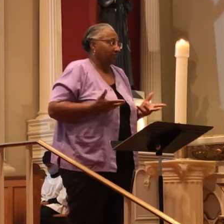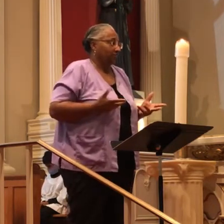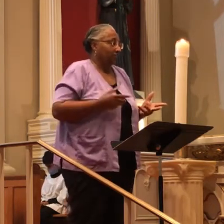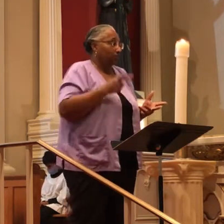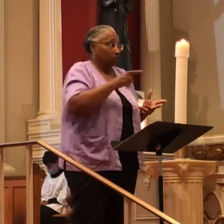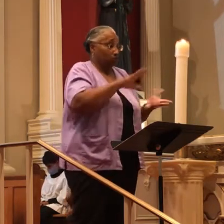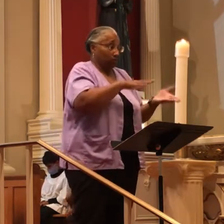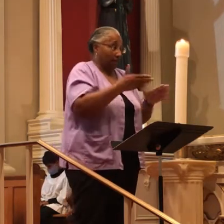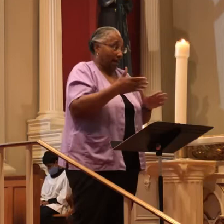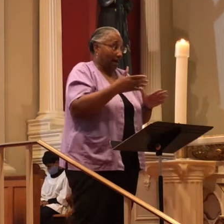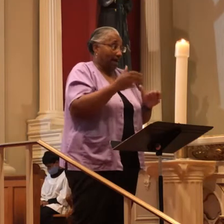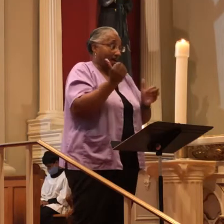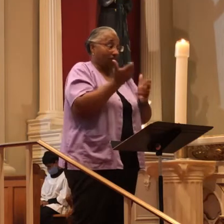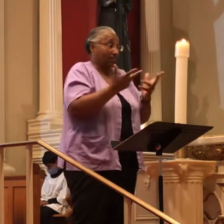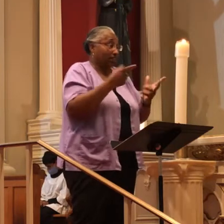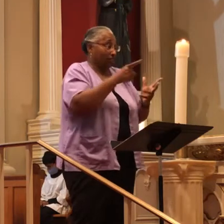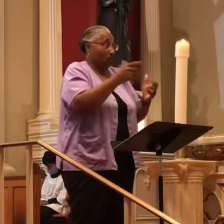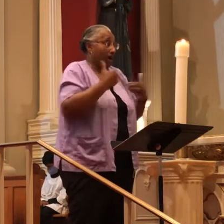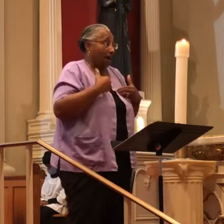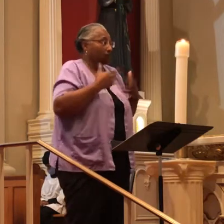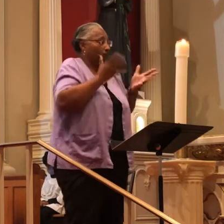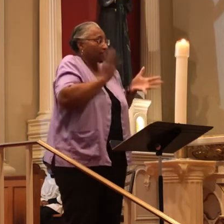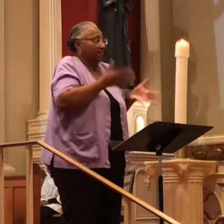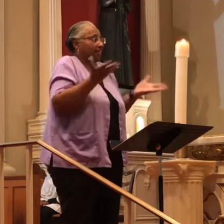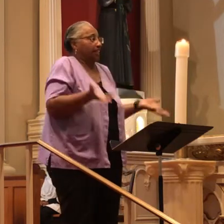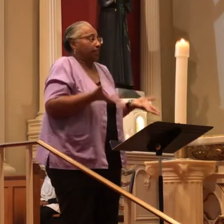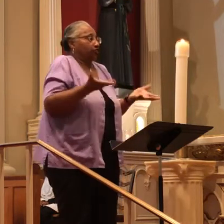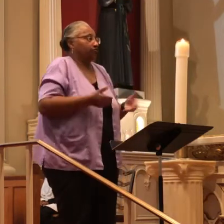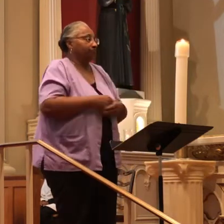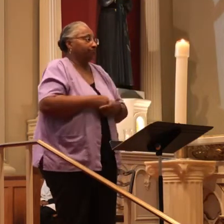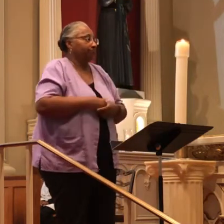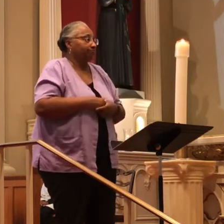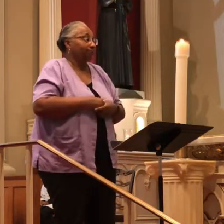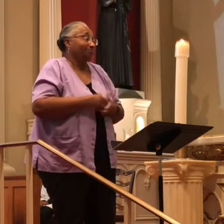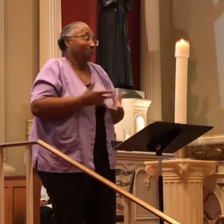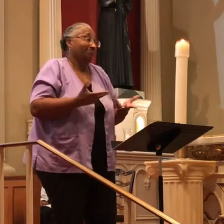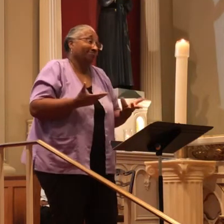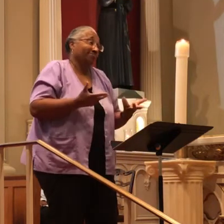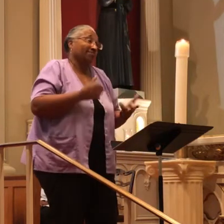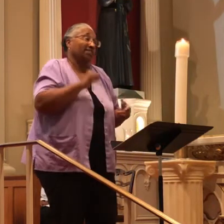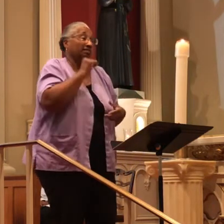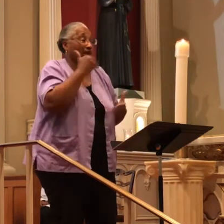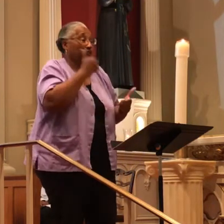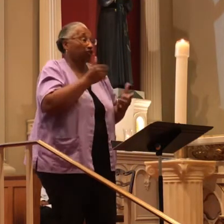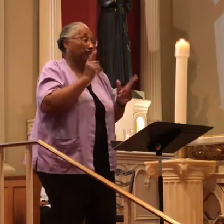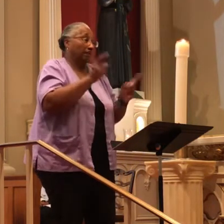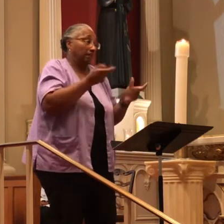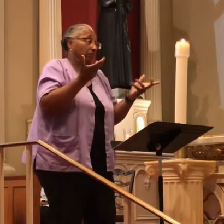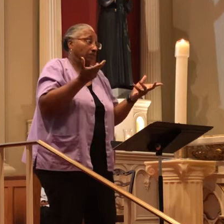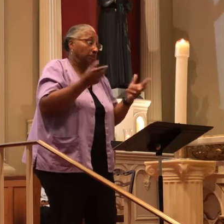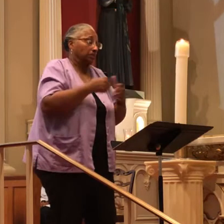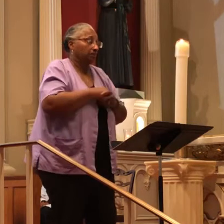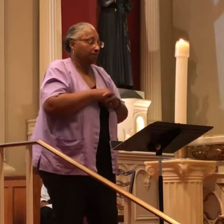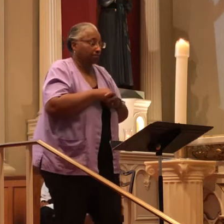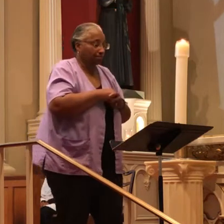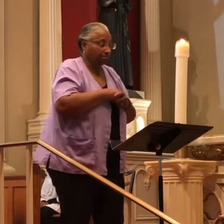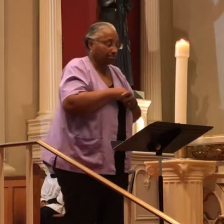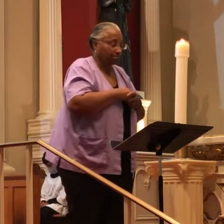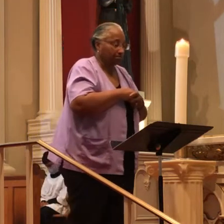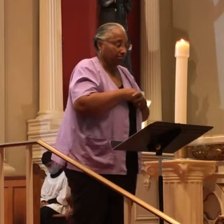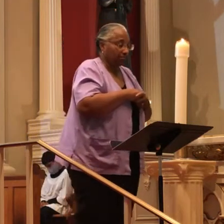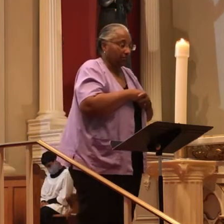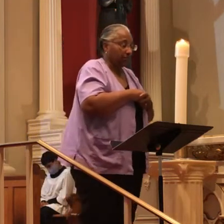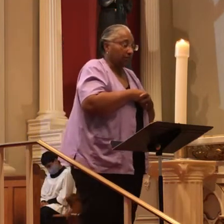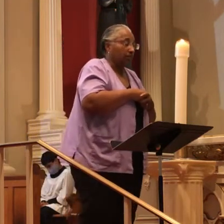everything here. Everything is left. So that's not a good gift either. So in the